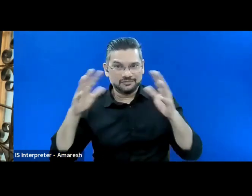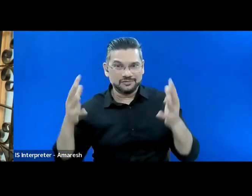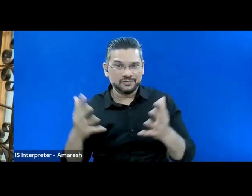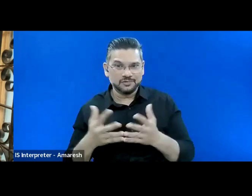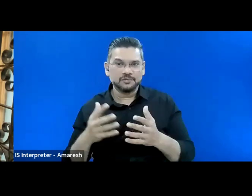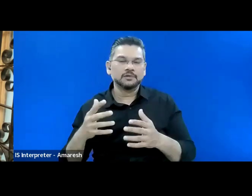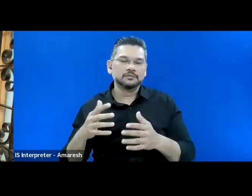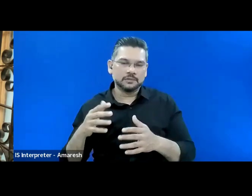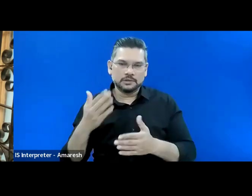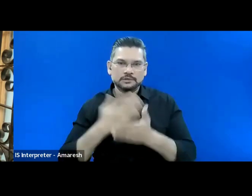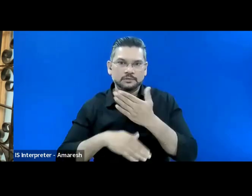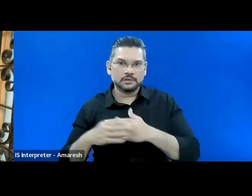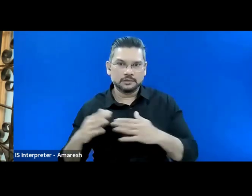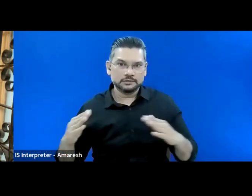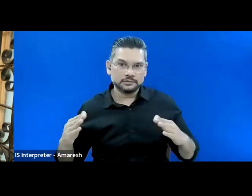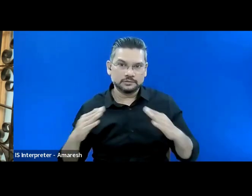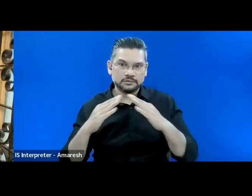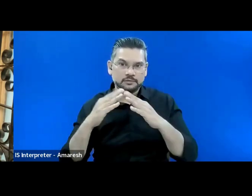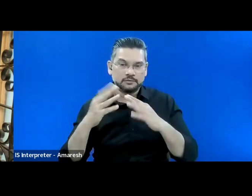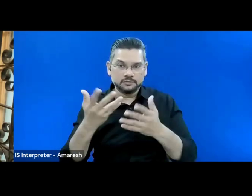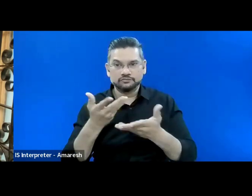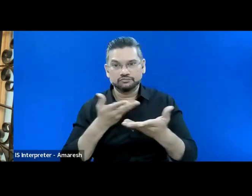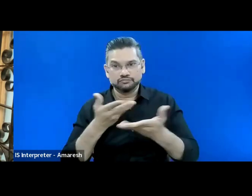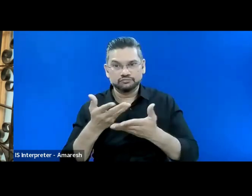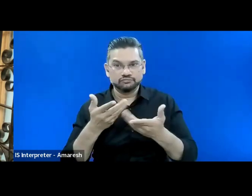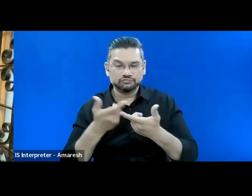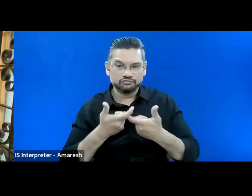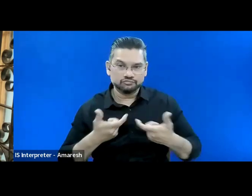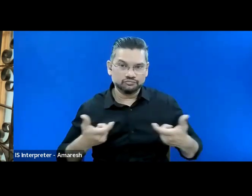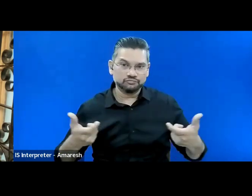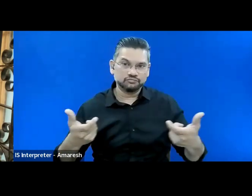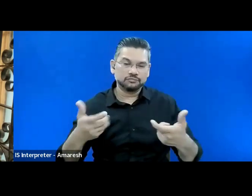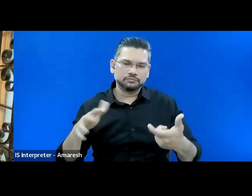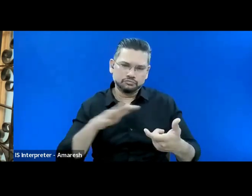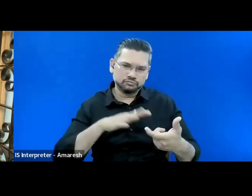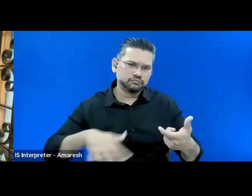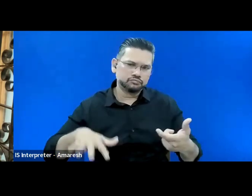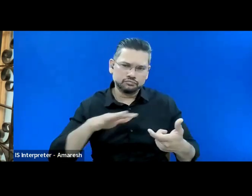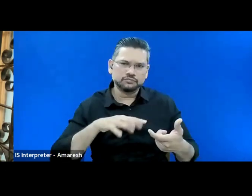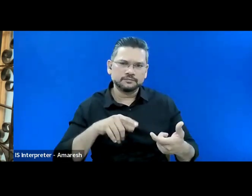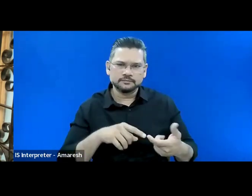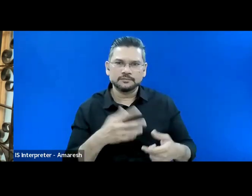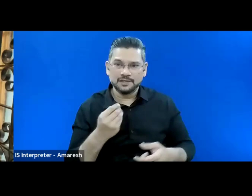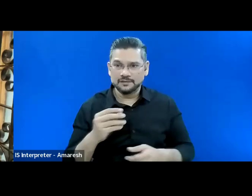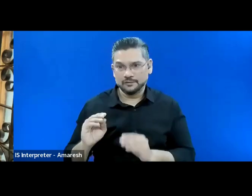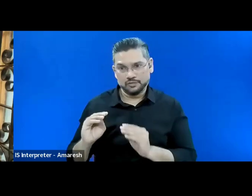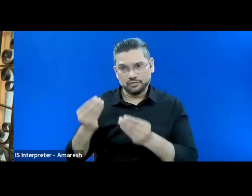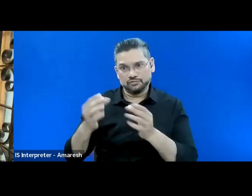with disabilities had their own platform within this, which was called the Youth